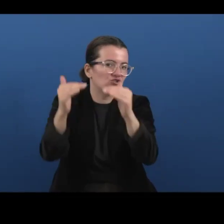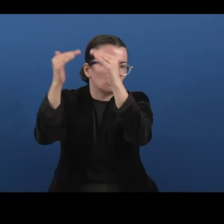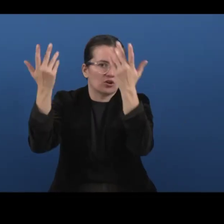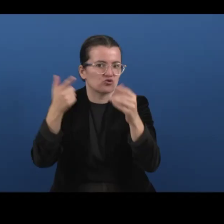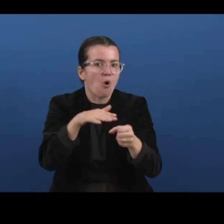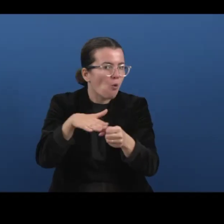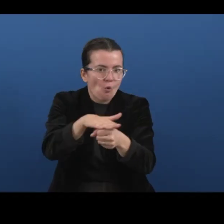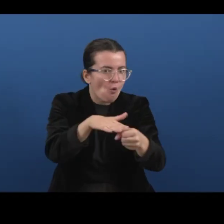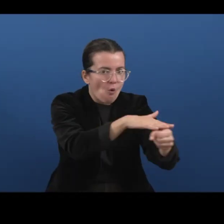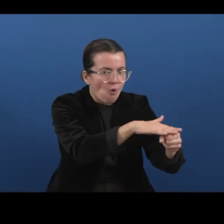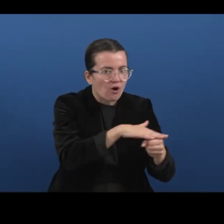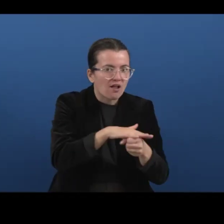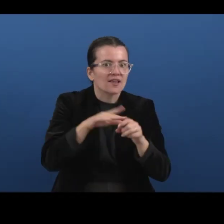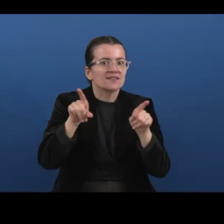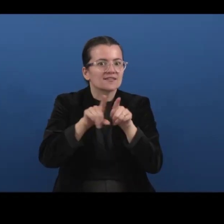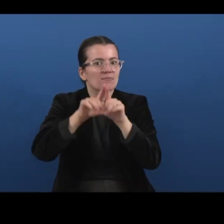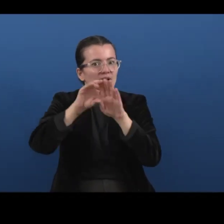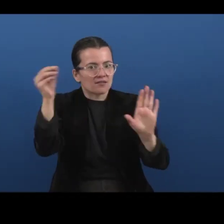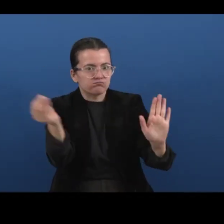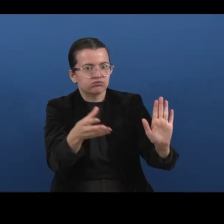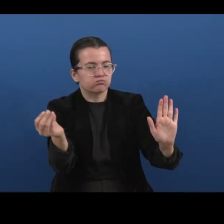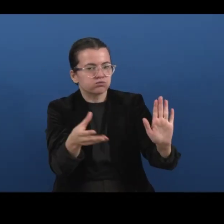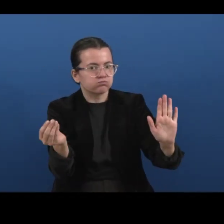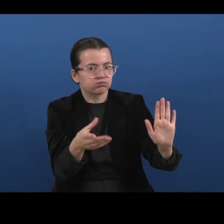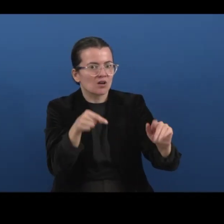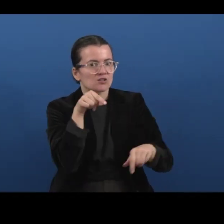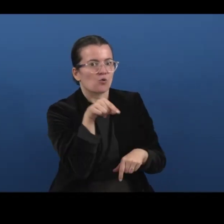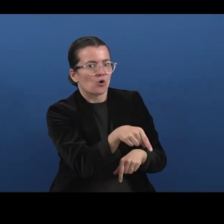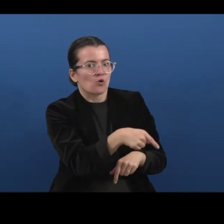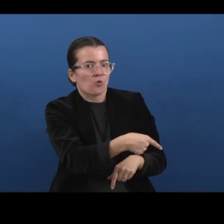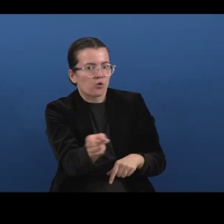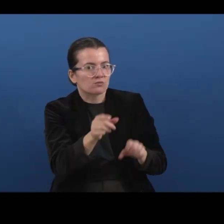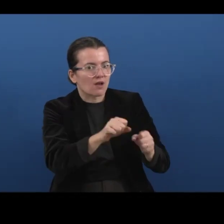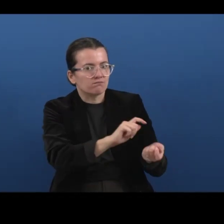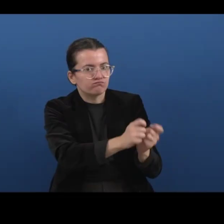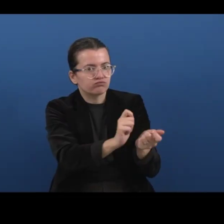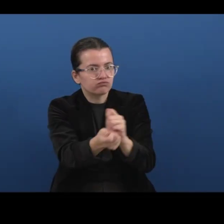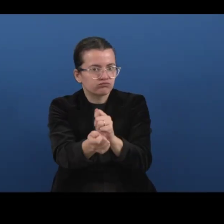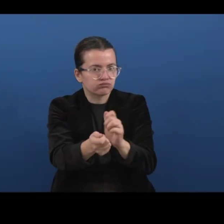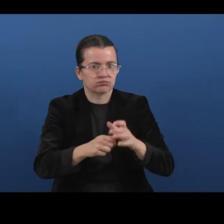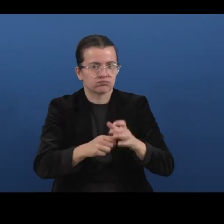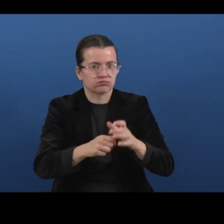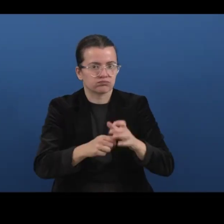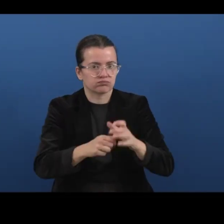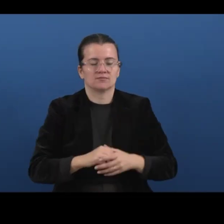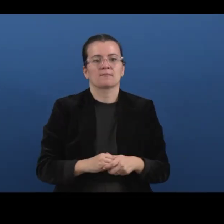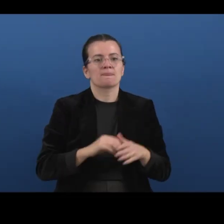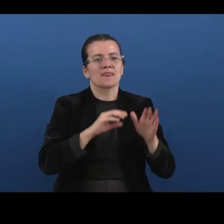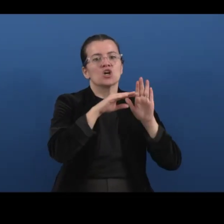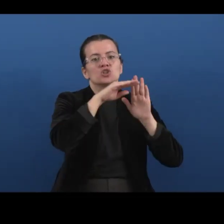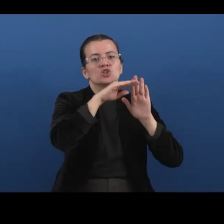source of individual support that they can signpost to. We've complemented the Charter with a set of global